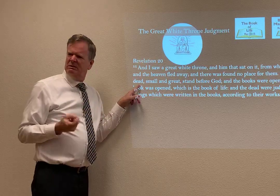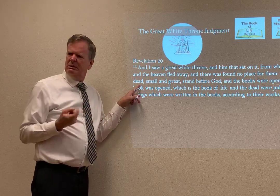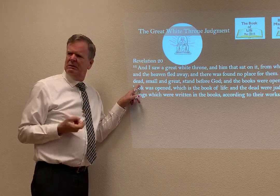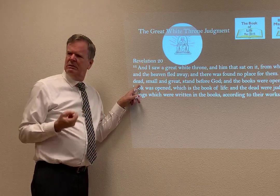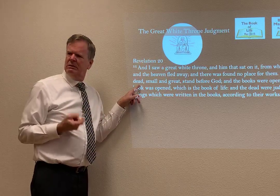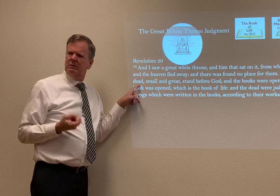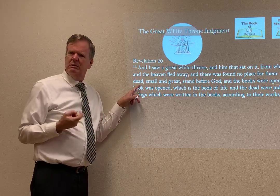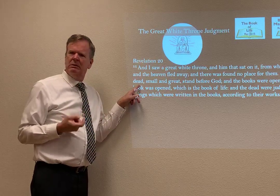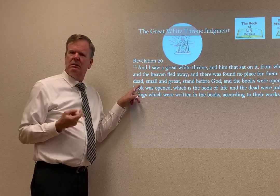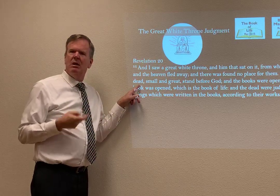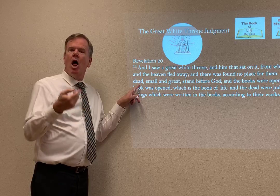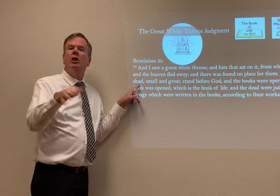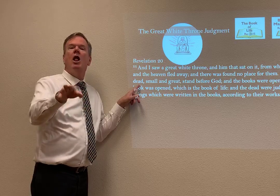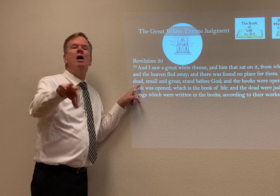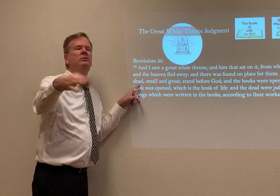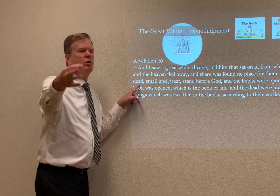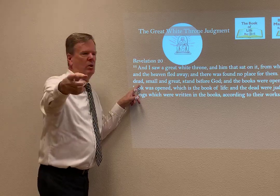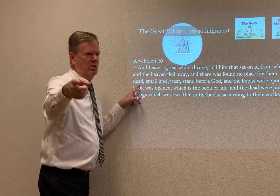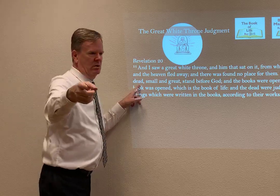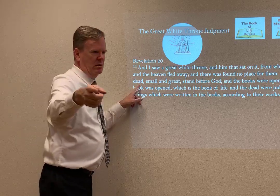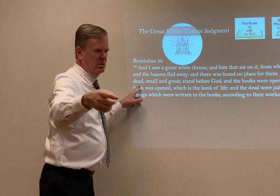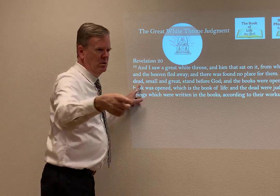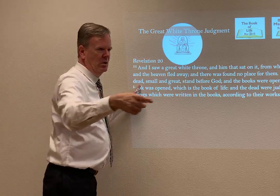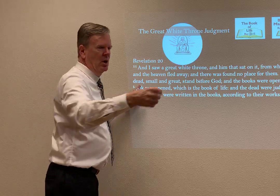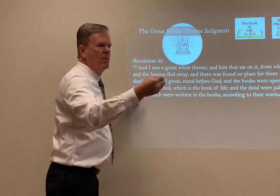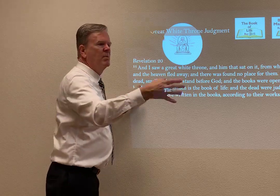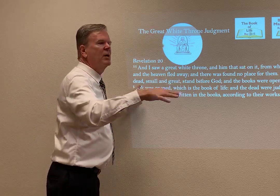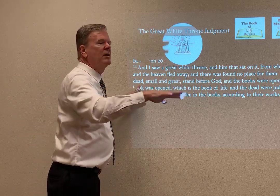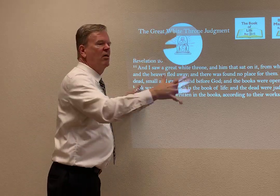What does that mean? Sin. Lost soul. Okay.